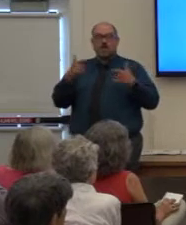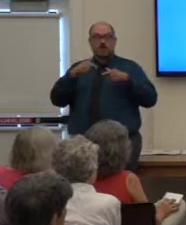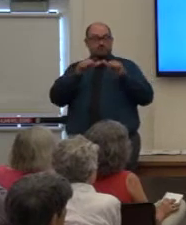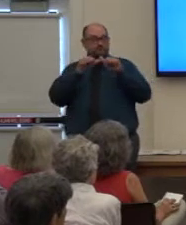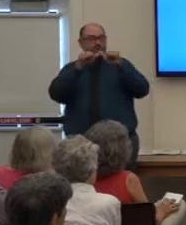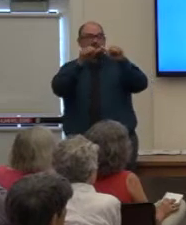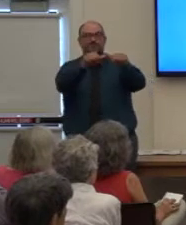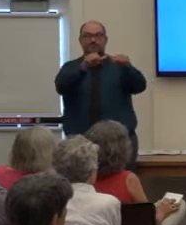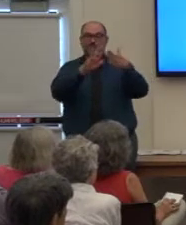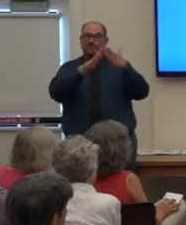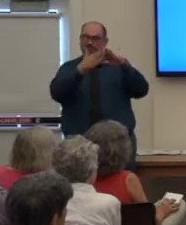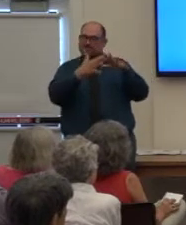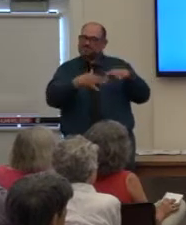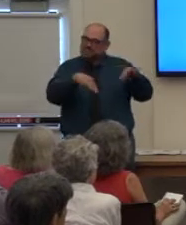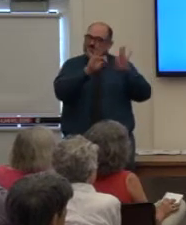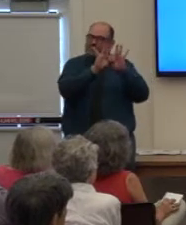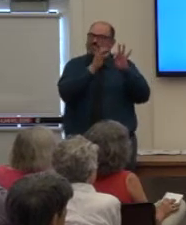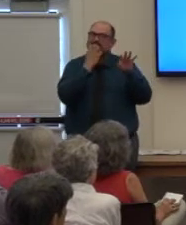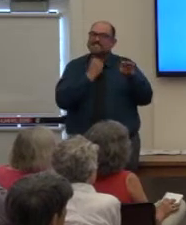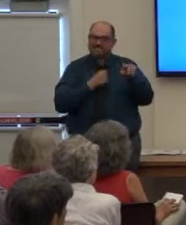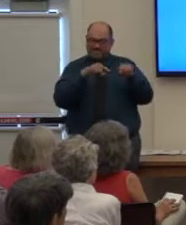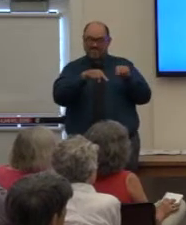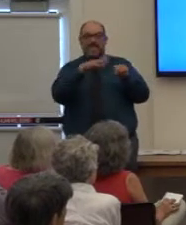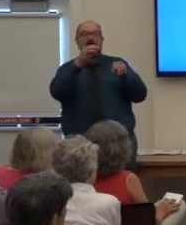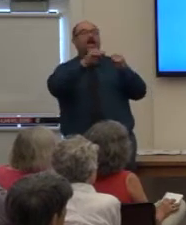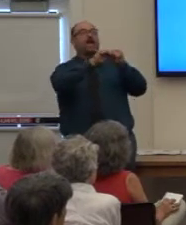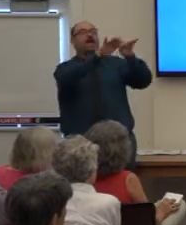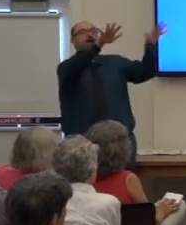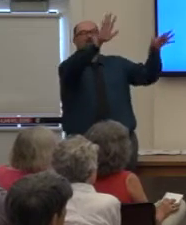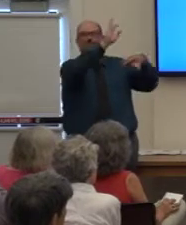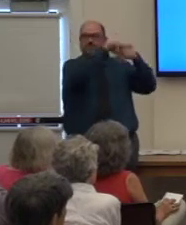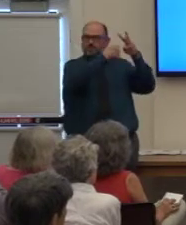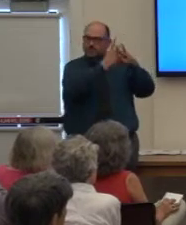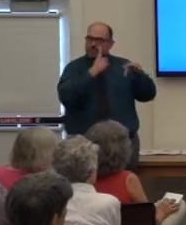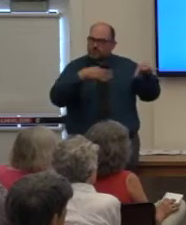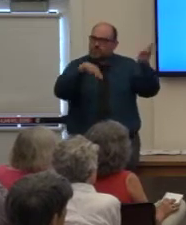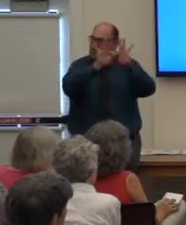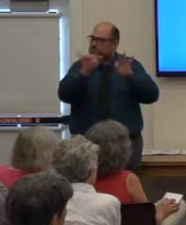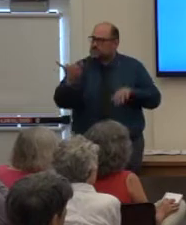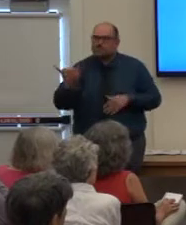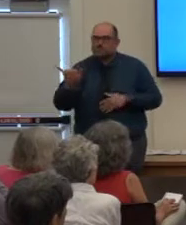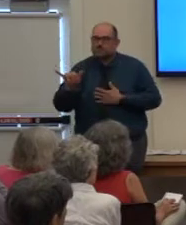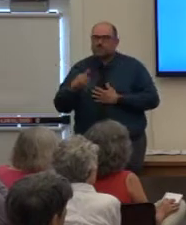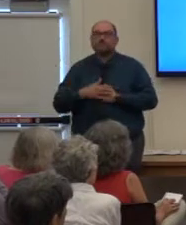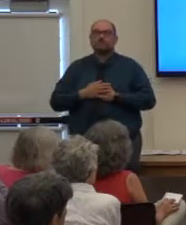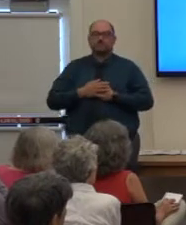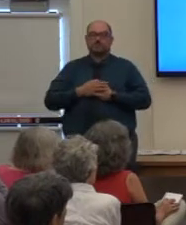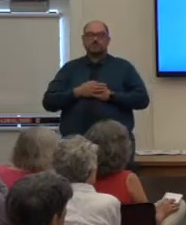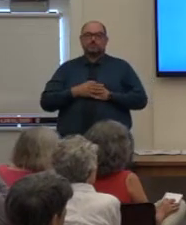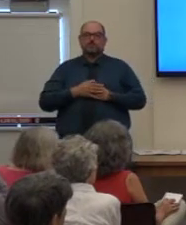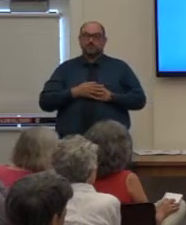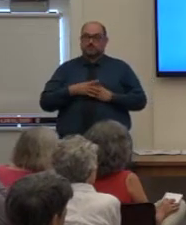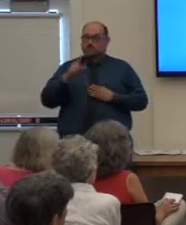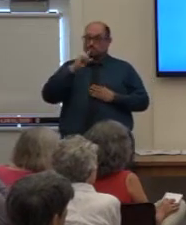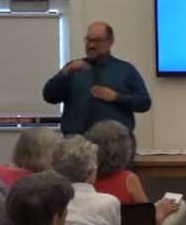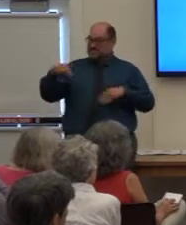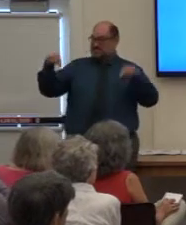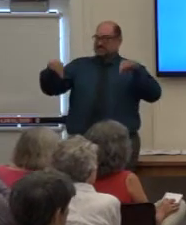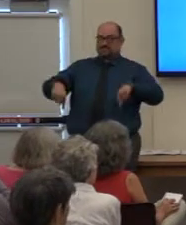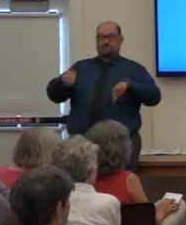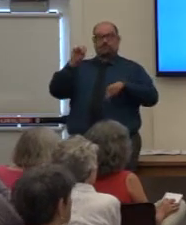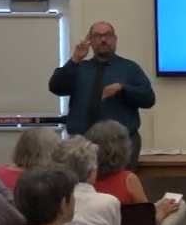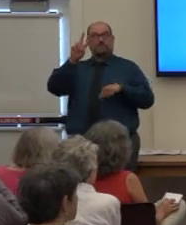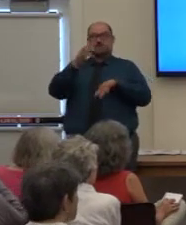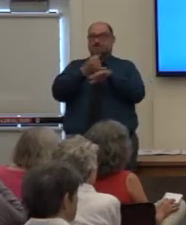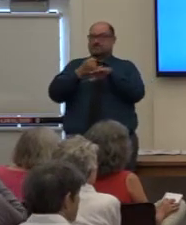spoke sign language, where deafness was not perceived as a disability, where the hearing people were